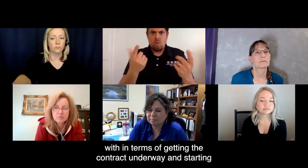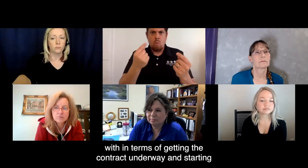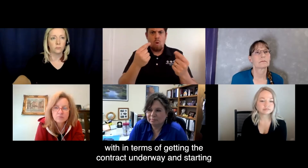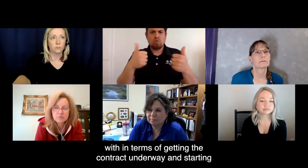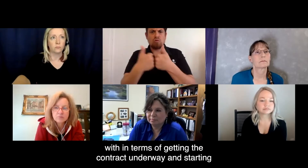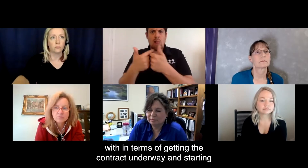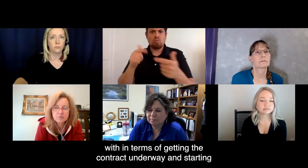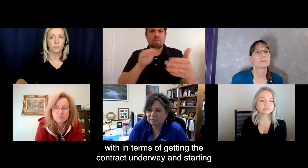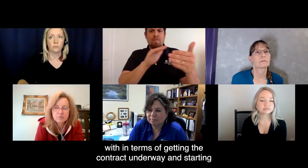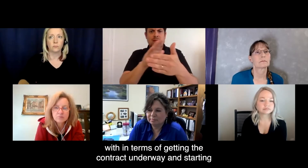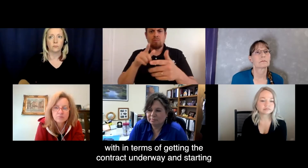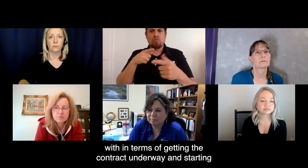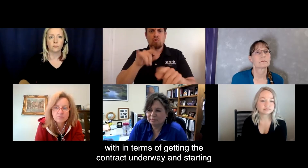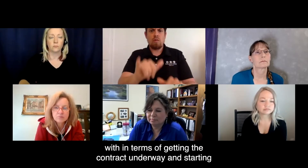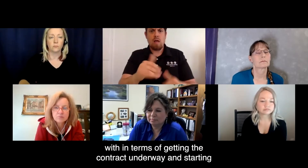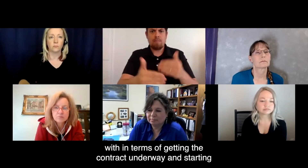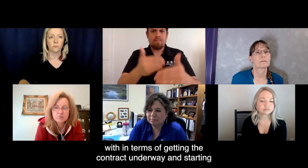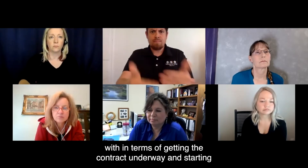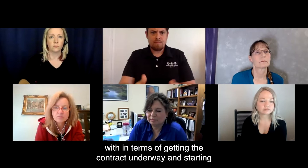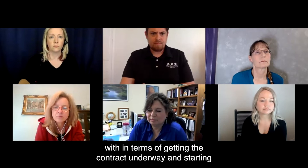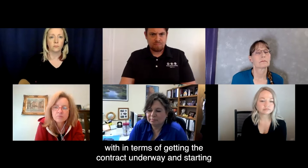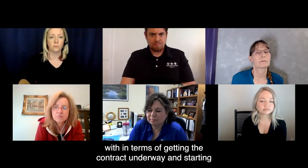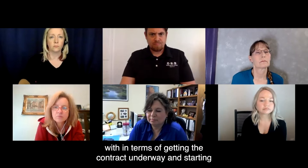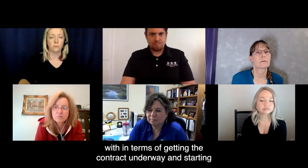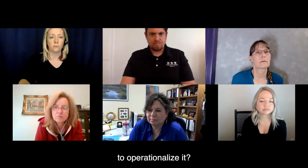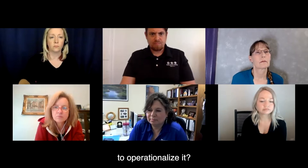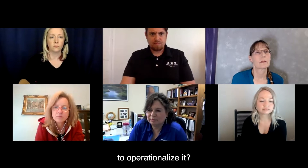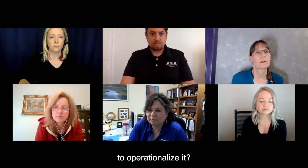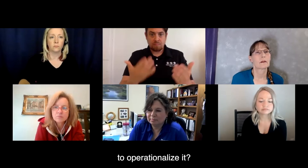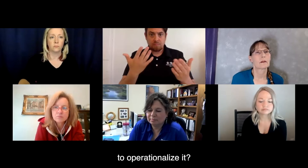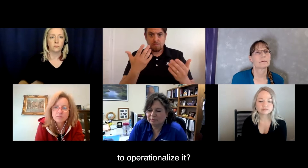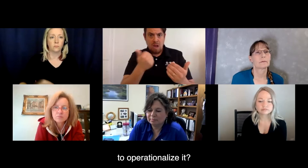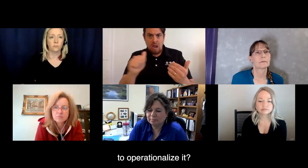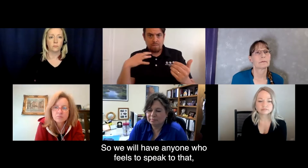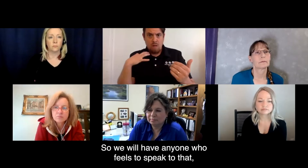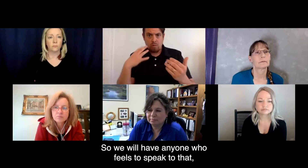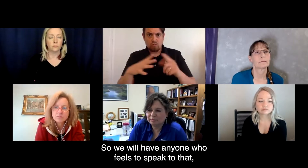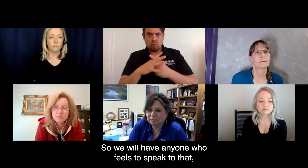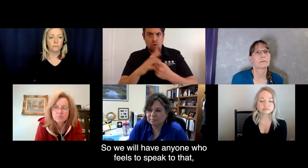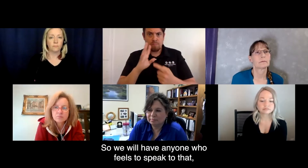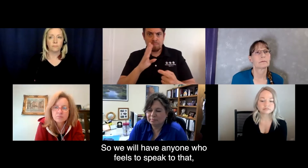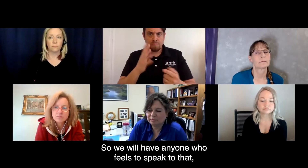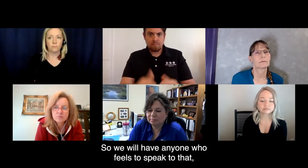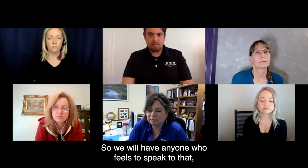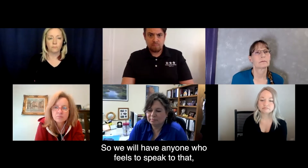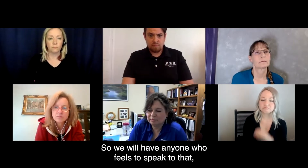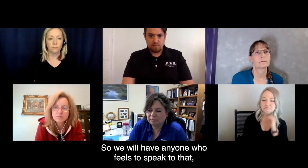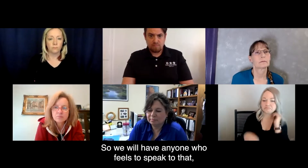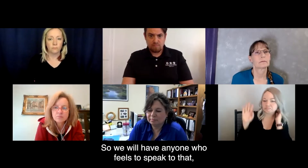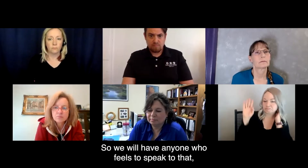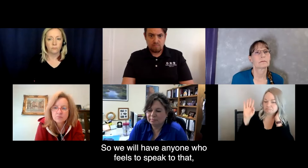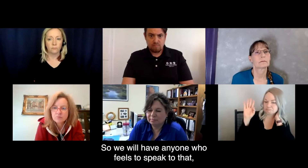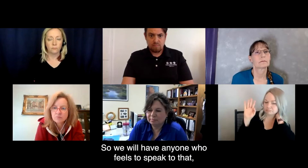in terms of getting the contract underway and starting to operationalize it? So I'll have anyone